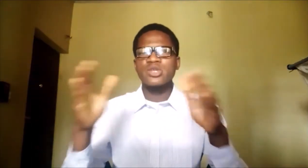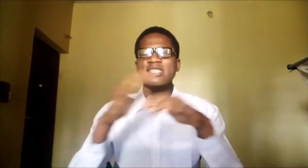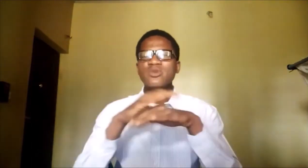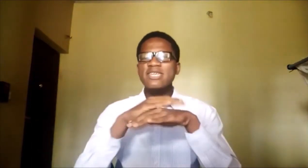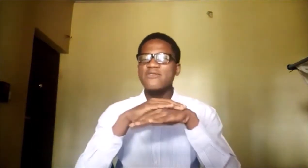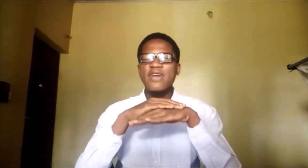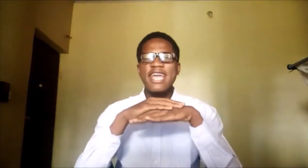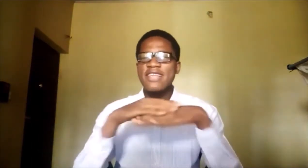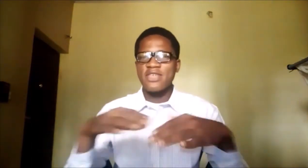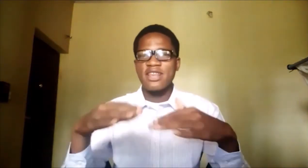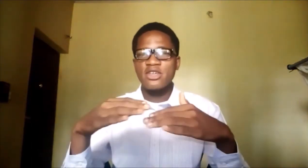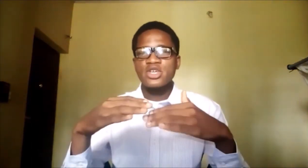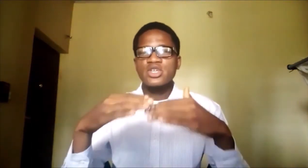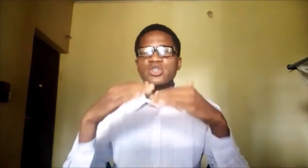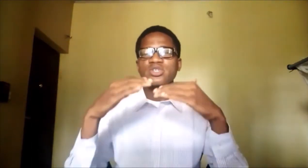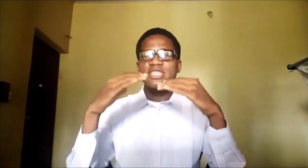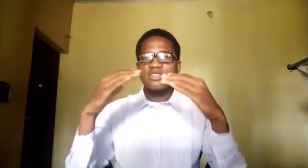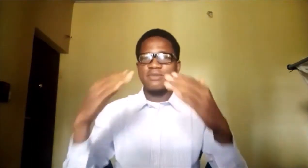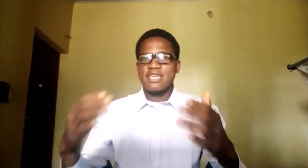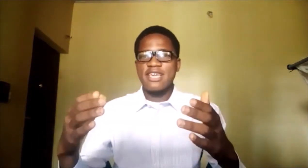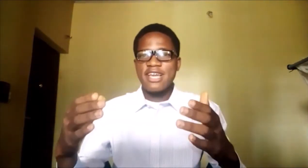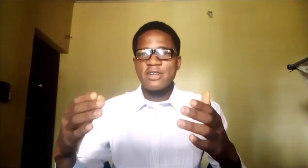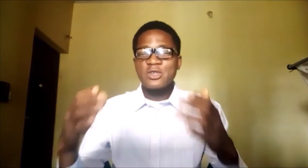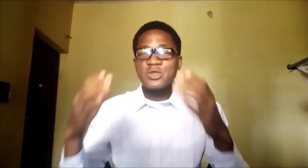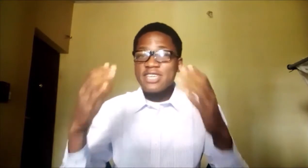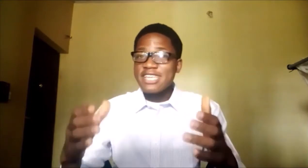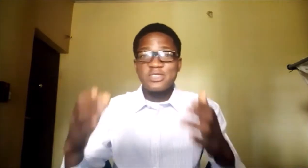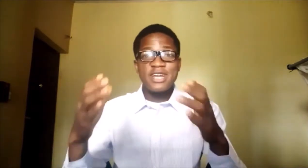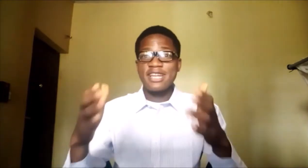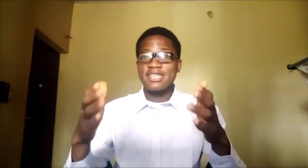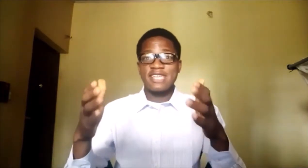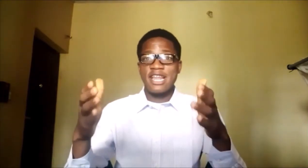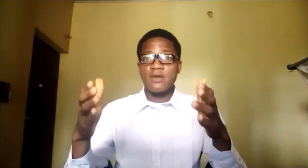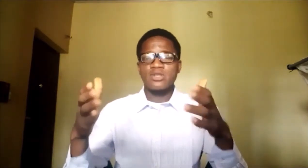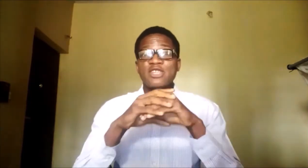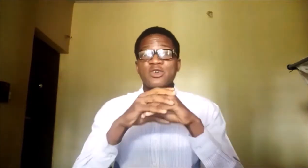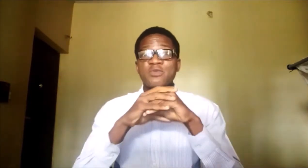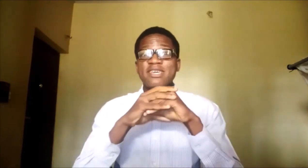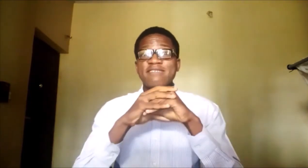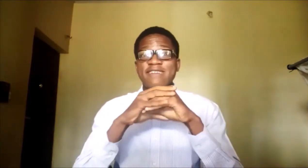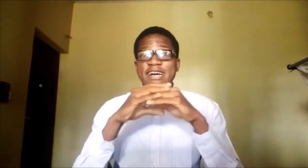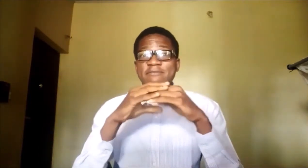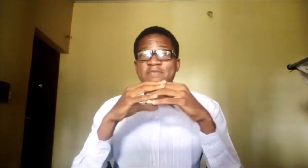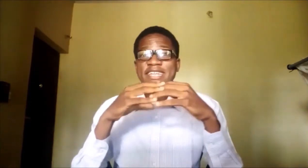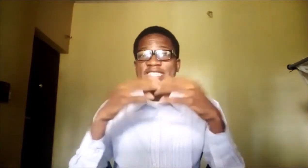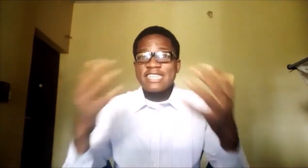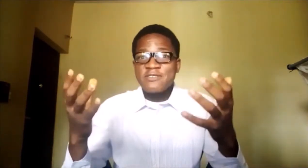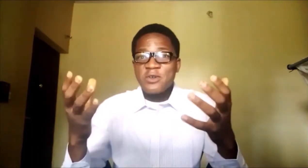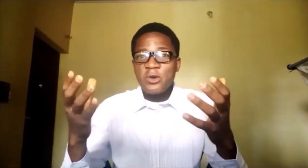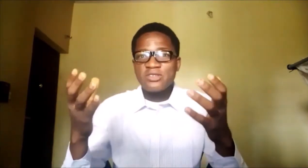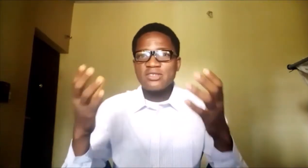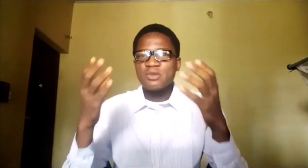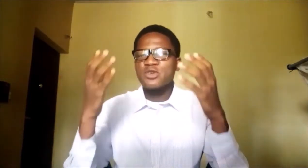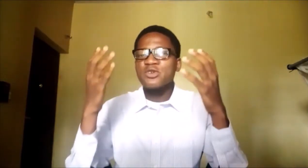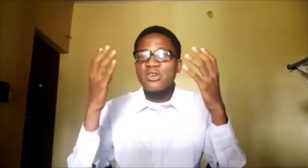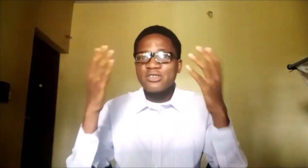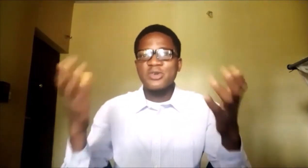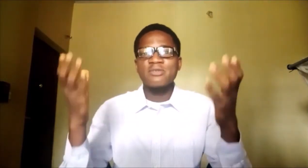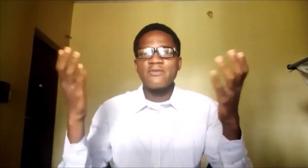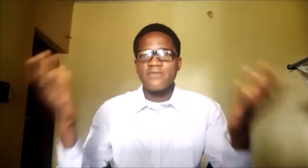need for anything. You just need to be here. So yes, you can learn sign language. It's going to be an intensive course, but it's also going to be fun.